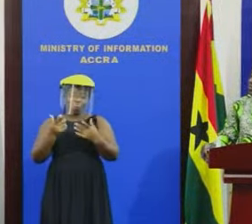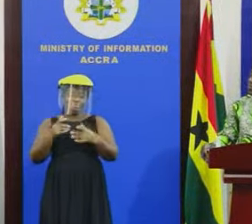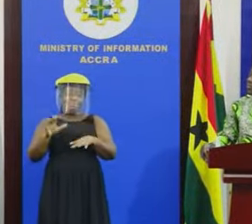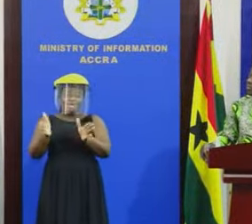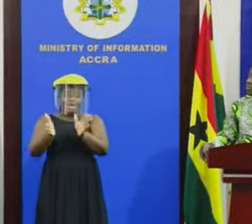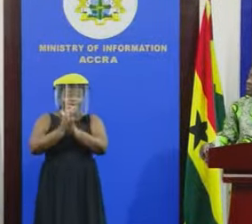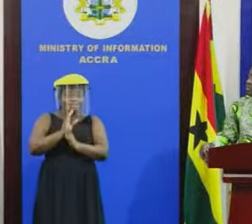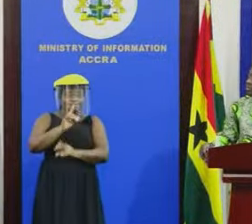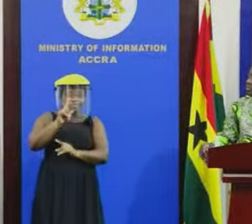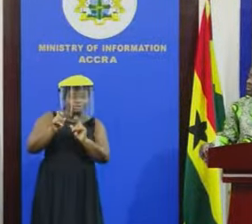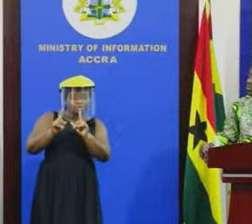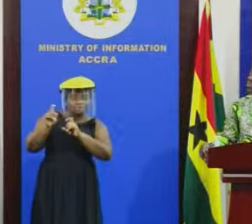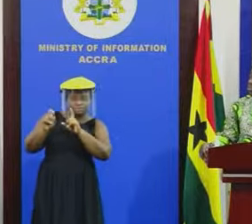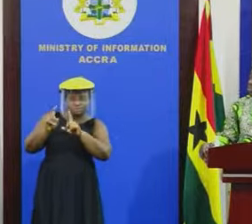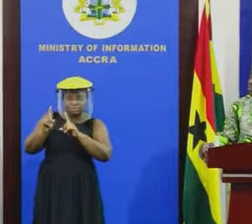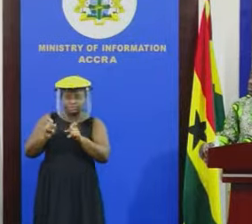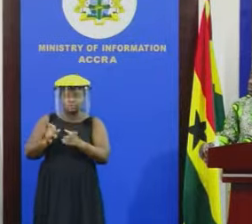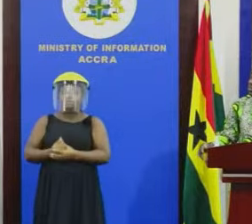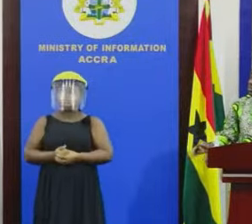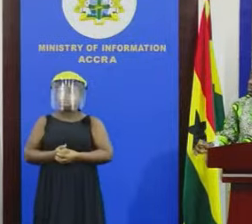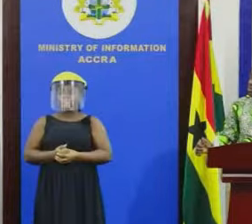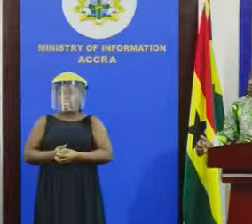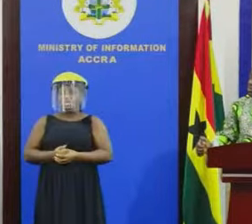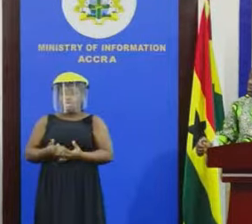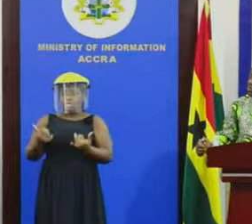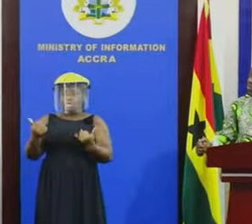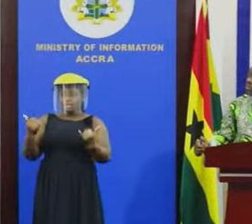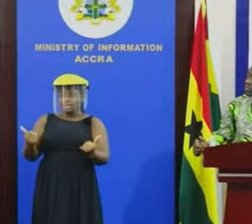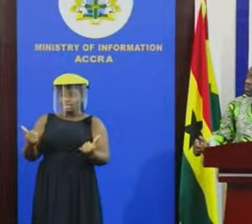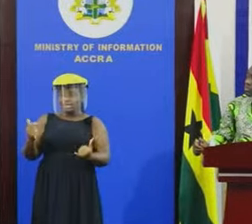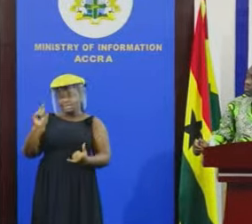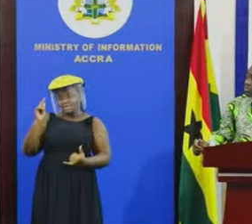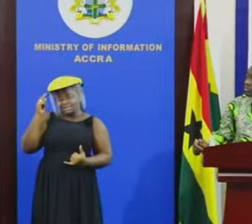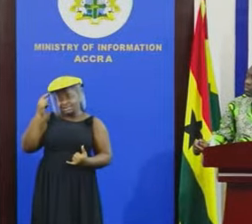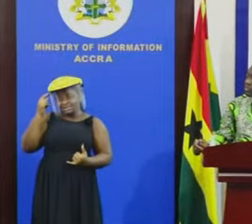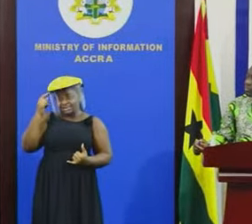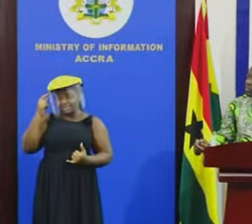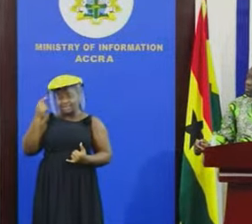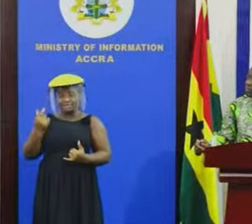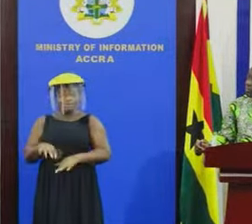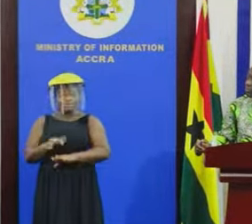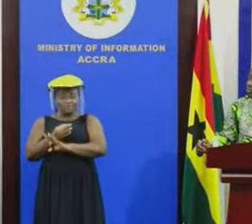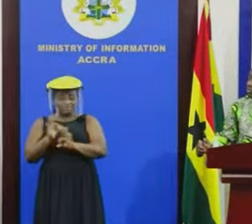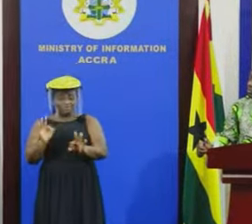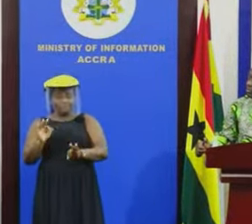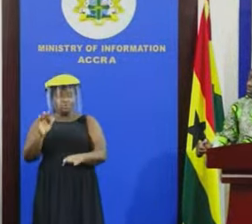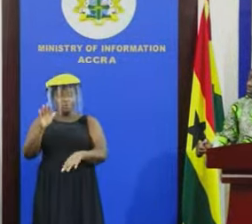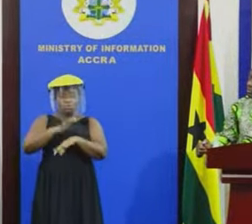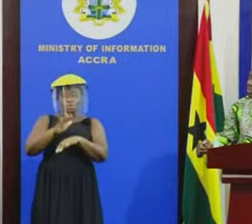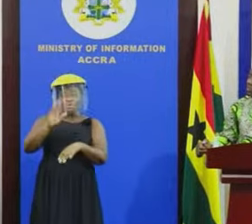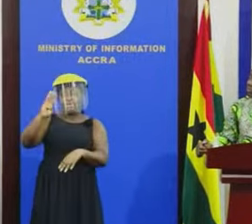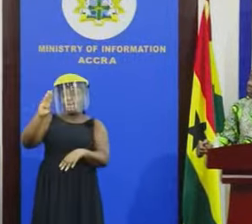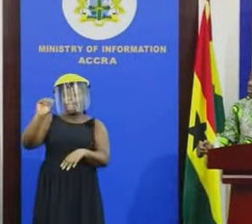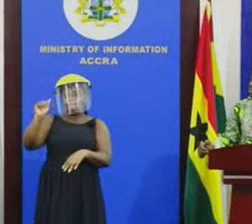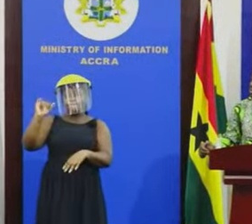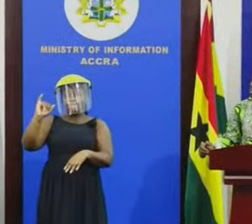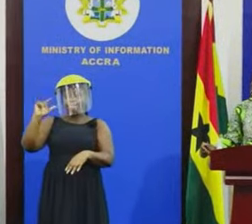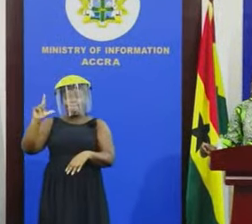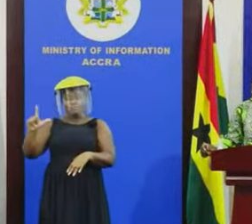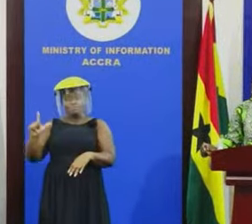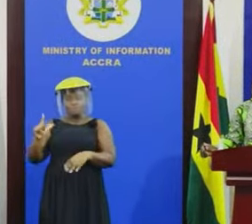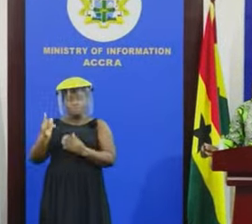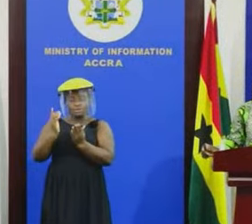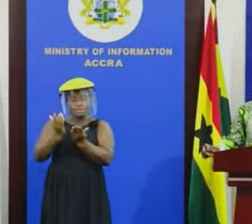as the acting director has said, and I think they were subsequently released on bail. But the ship was actually